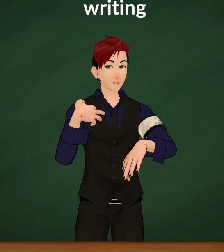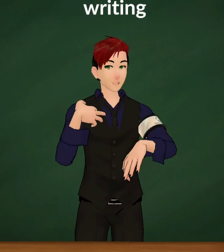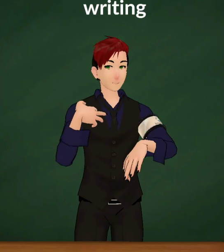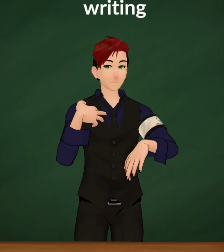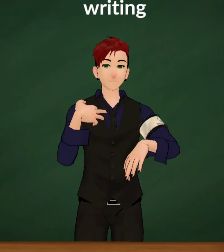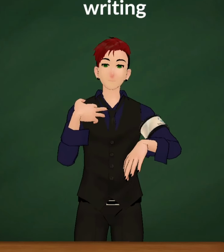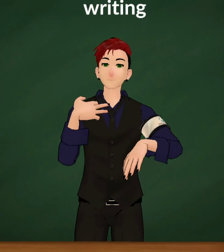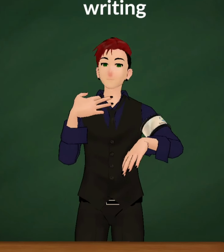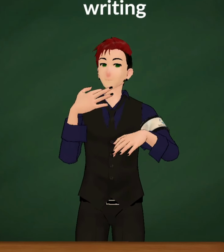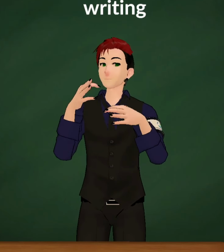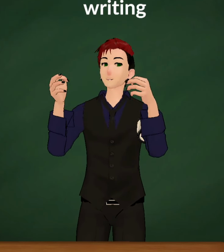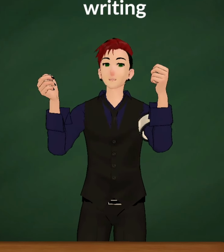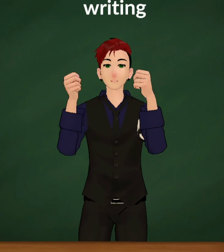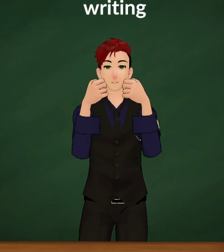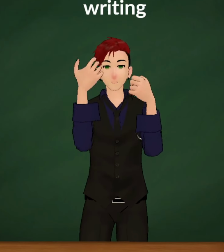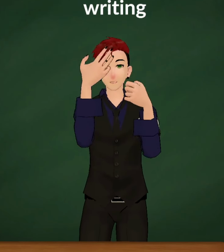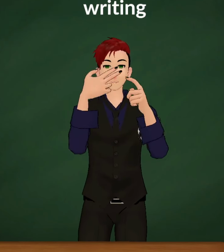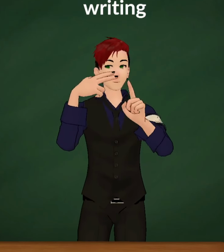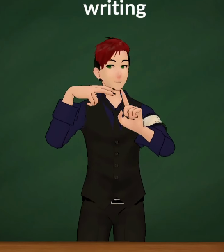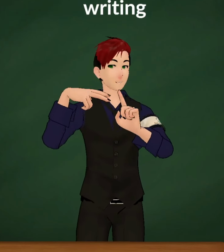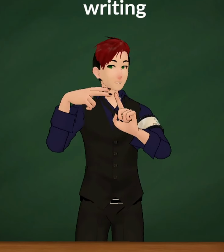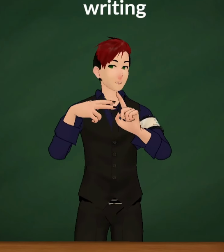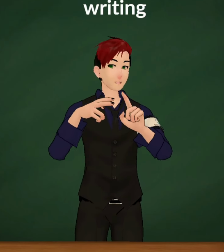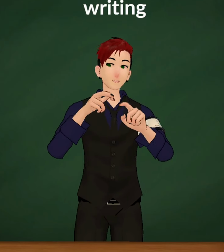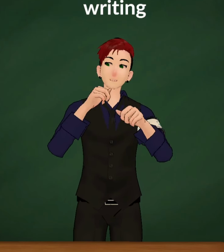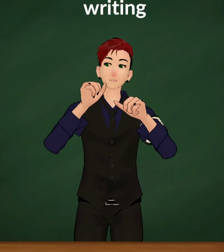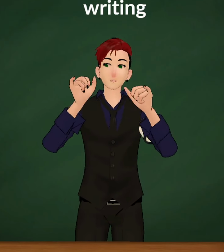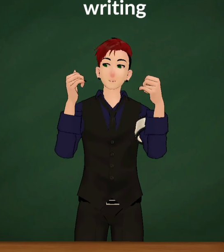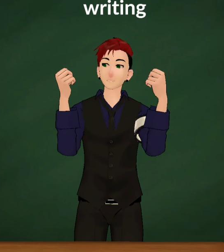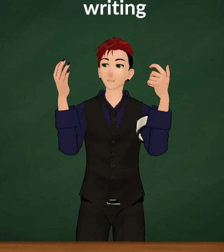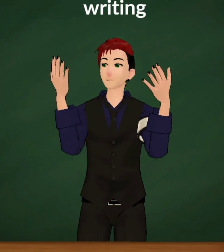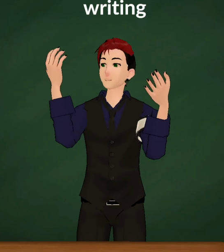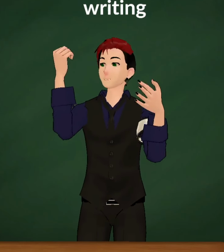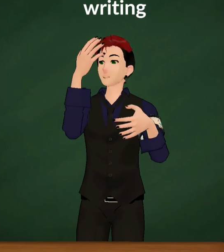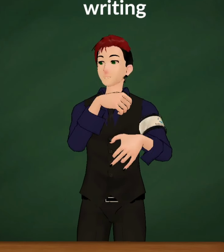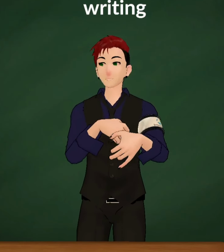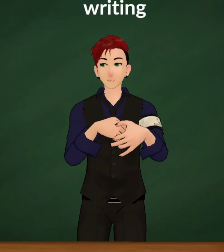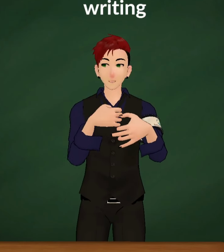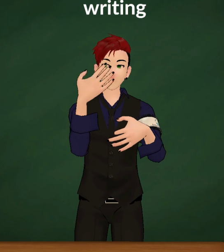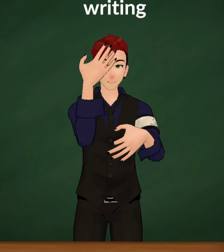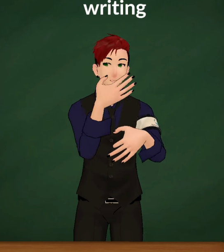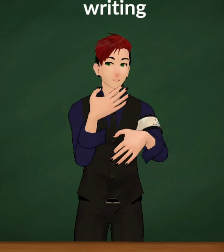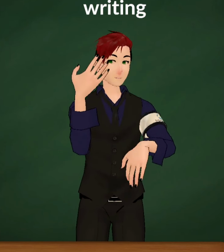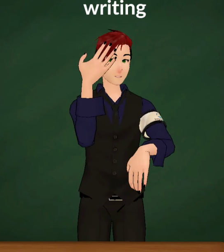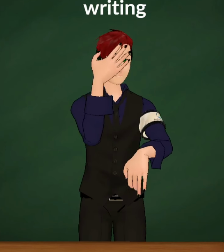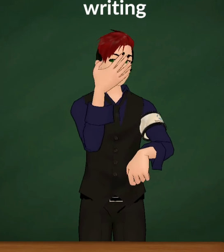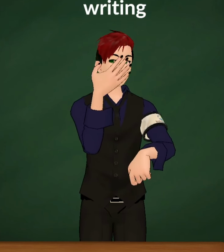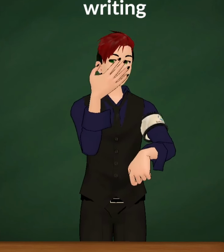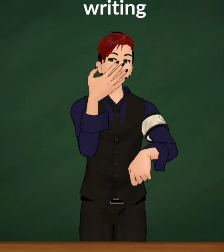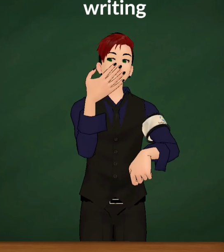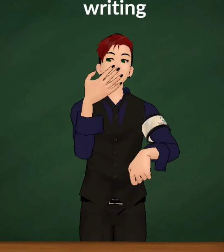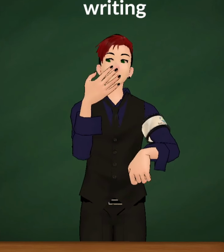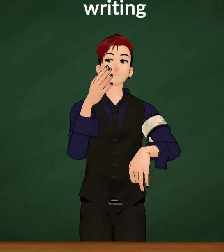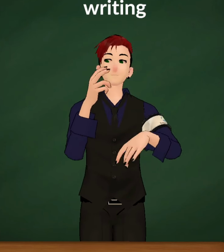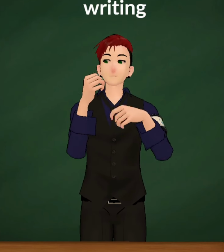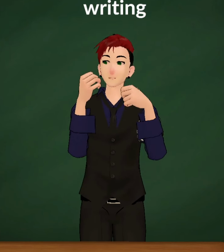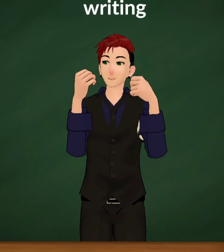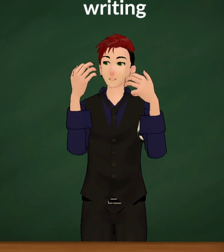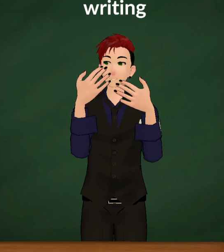have. And even with face tracking, you are still missing so much of the face. There is